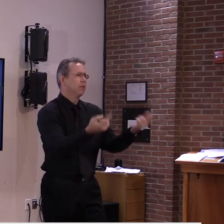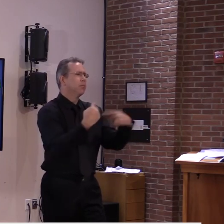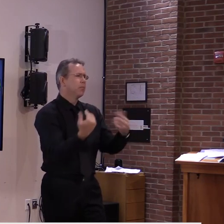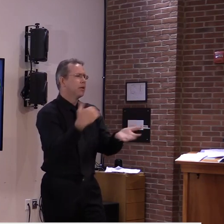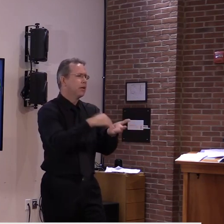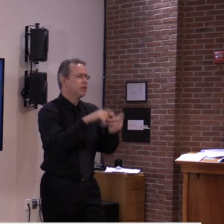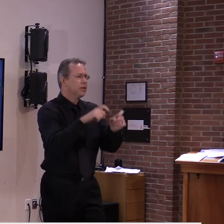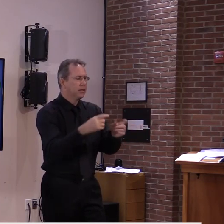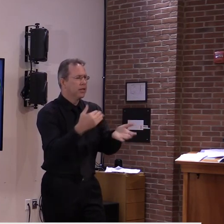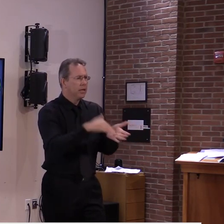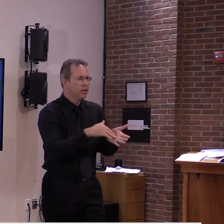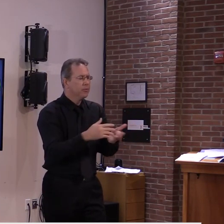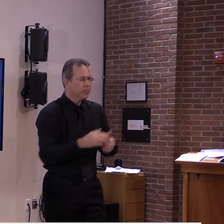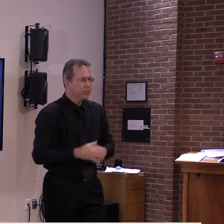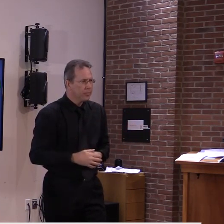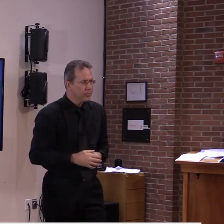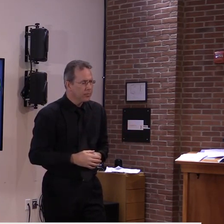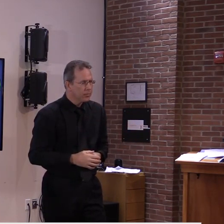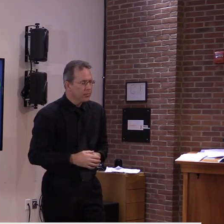Or if they took their last final